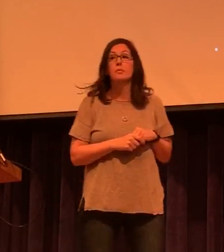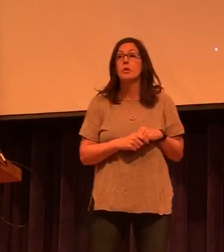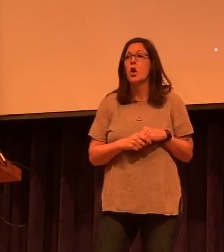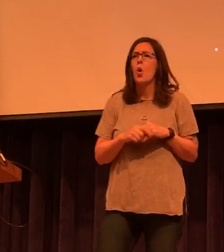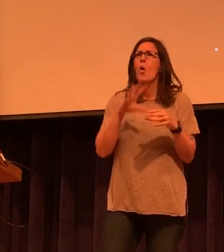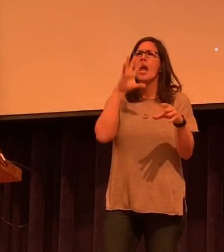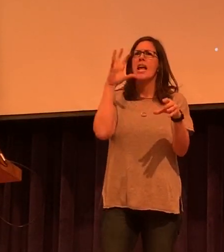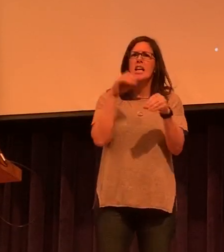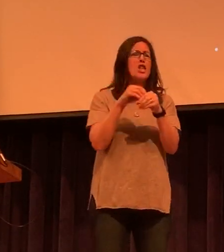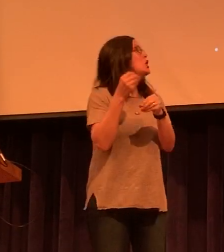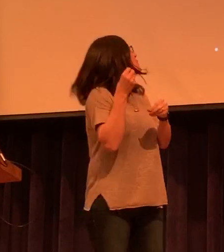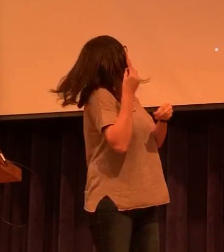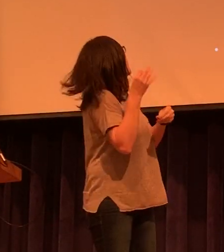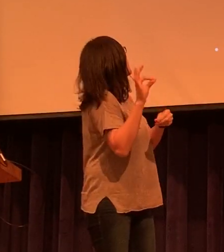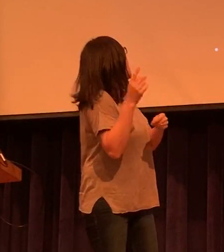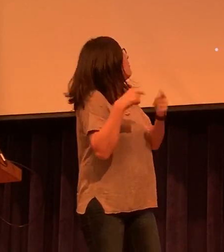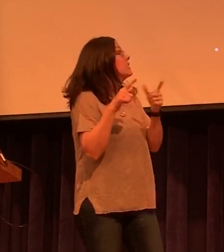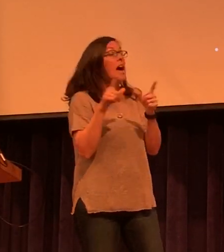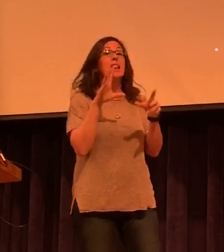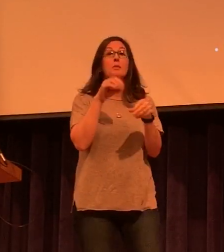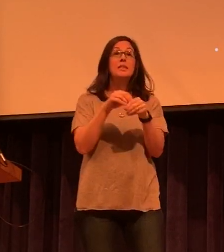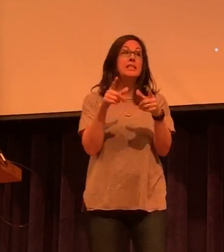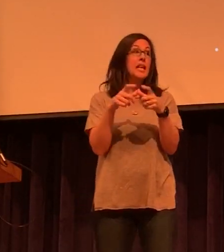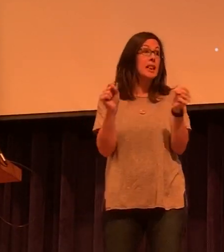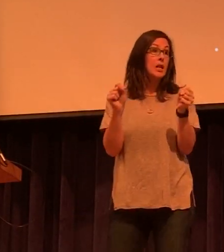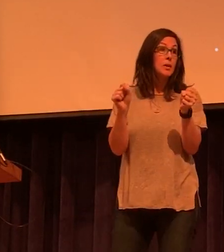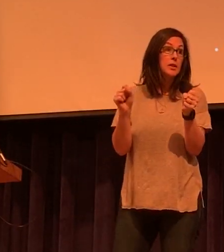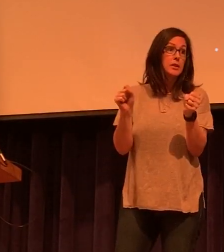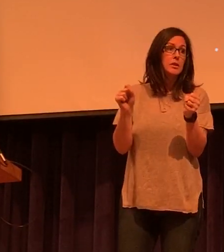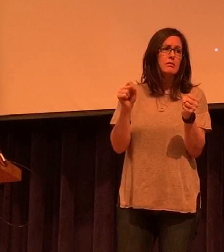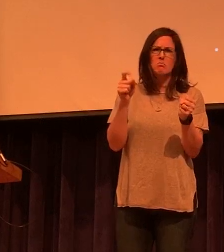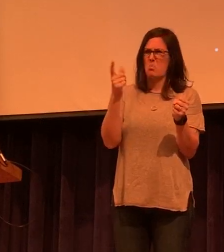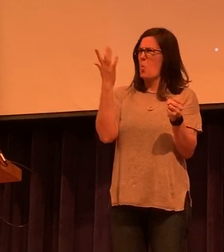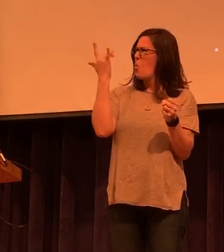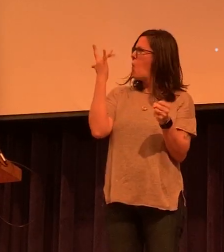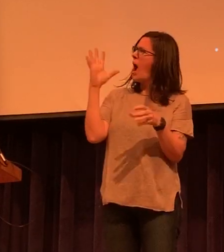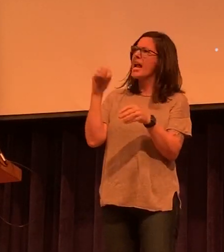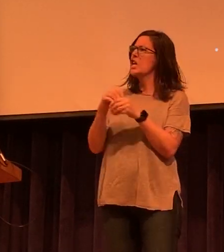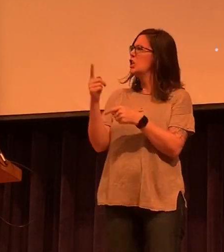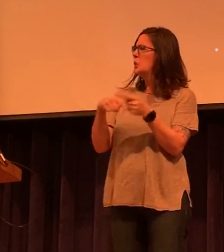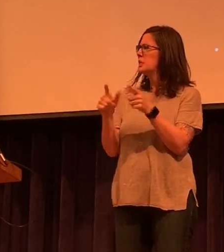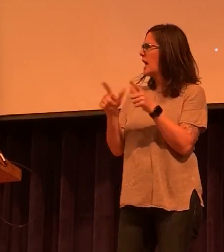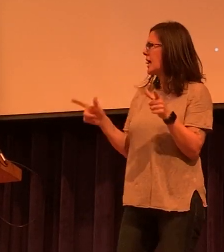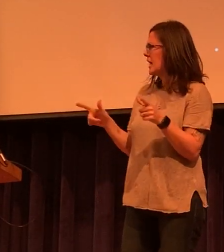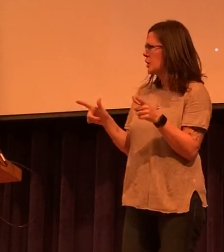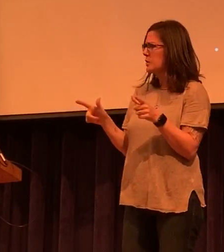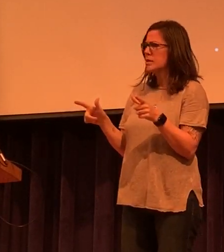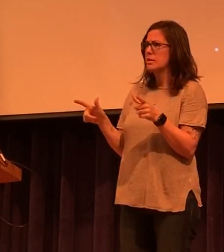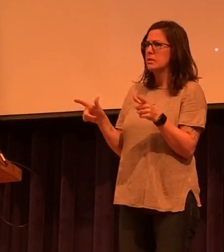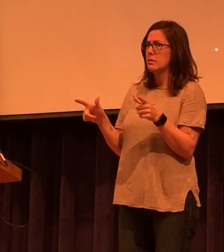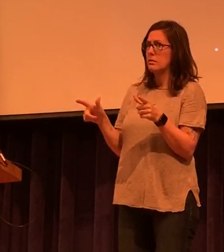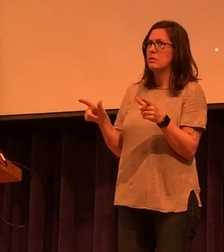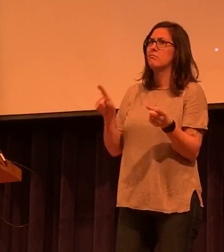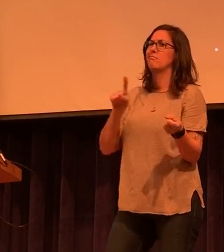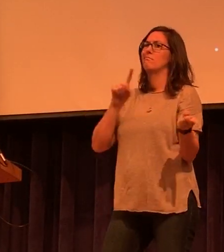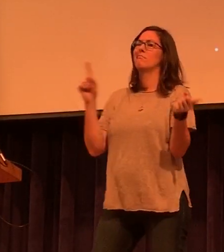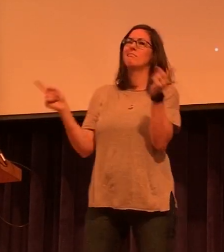And I'd like to focus on the inclusion of sign languages in linguistics. Why should we